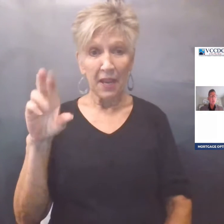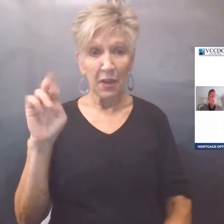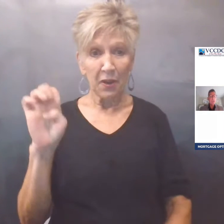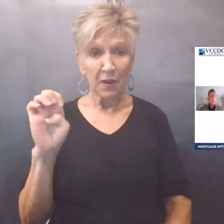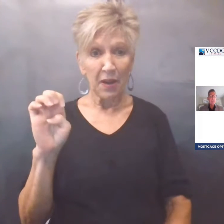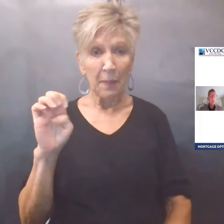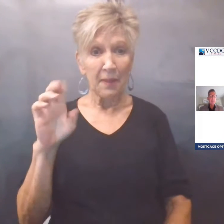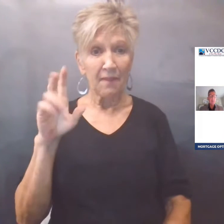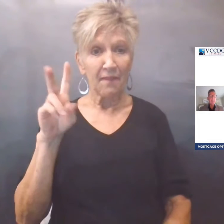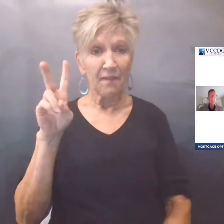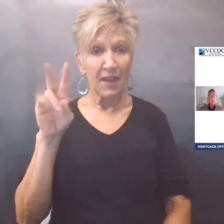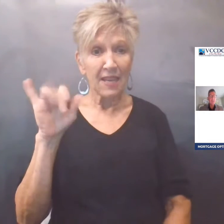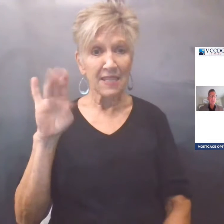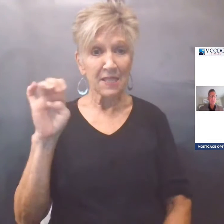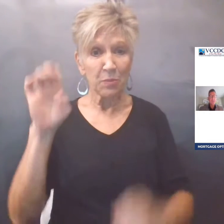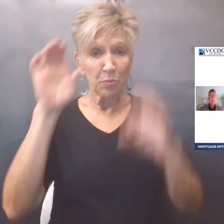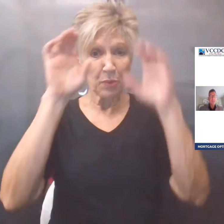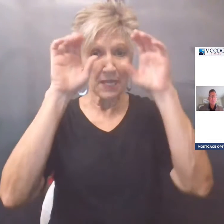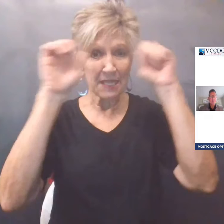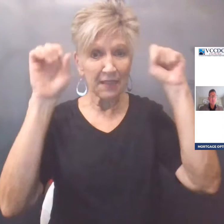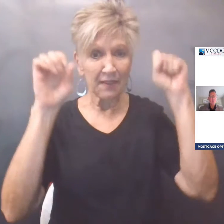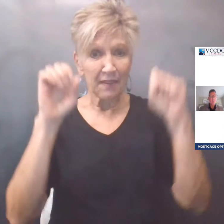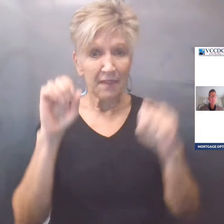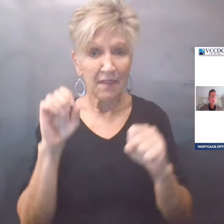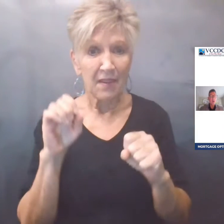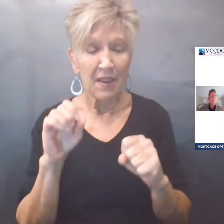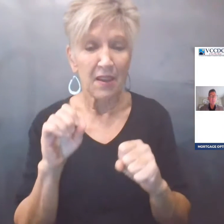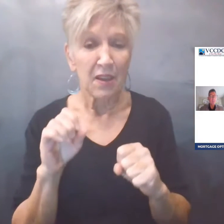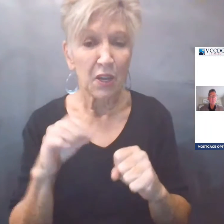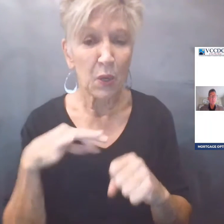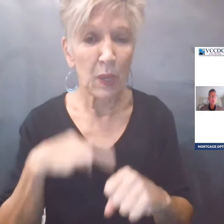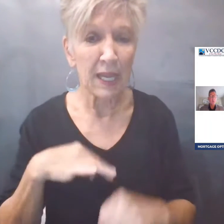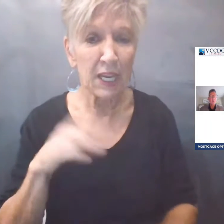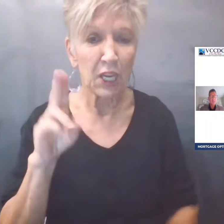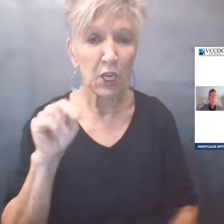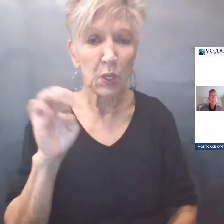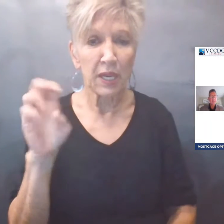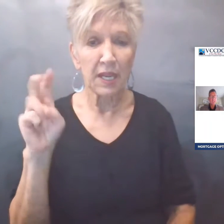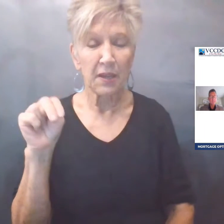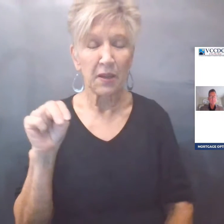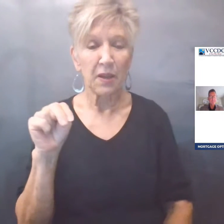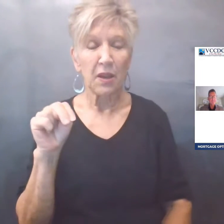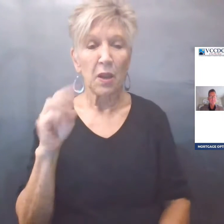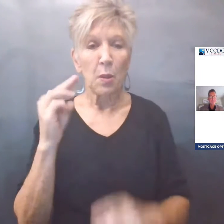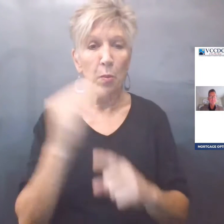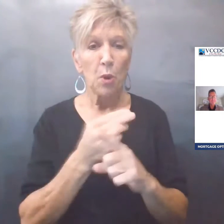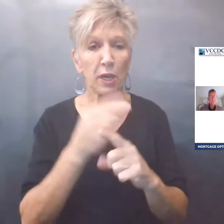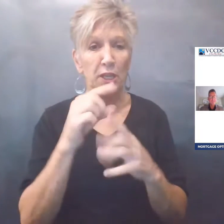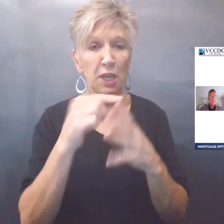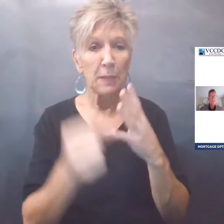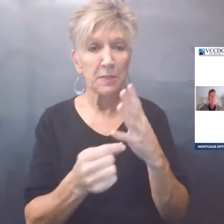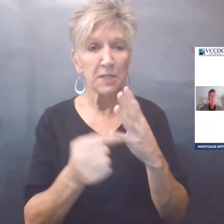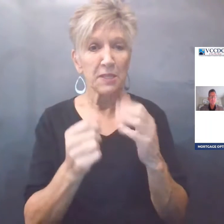Union, and I'm going to be reviewing today mortgage options for homeowners with equity.